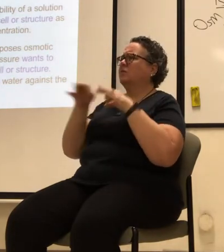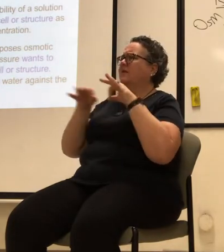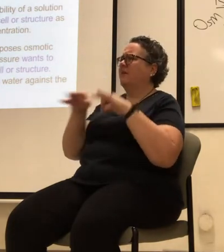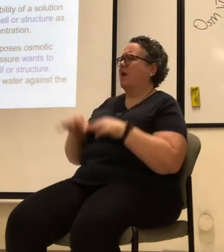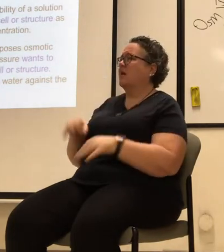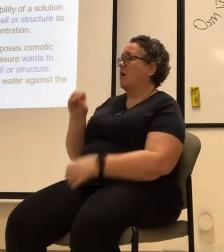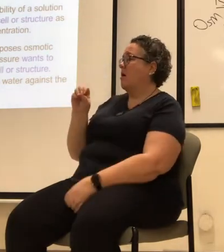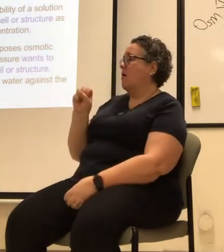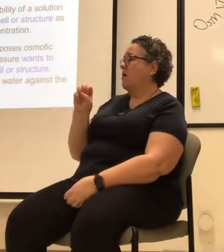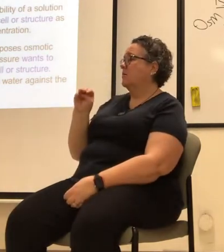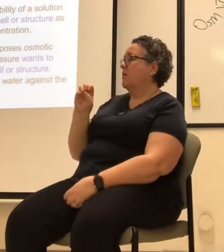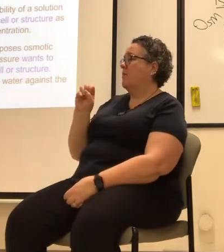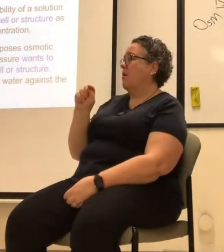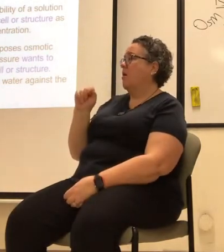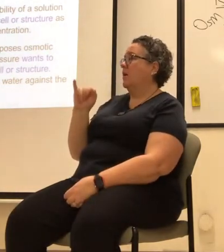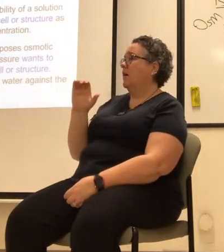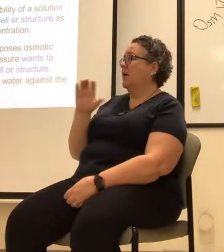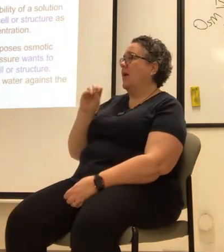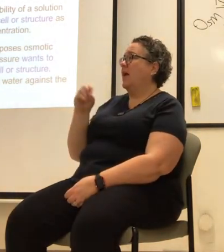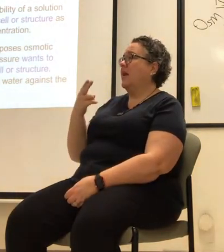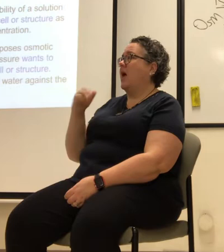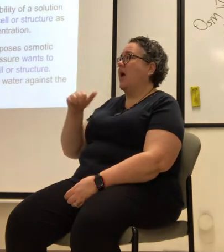hydrostatic pressure.